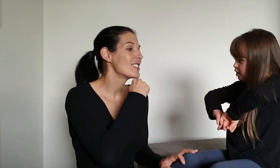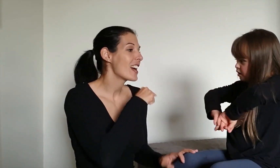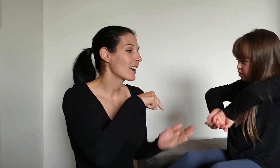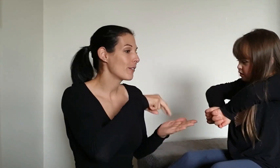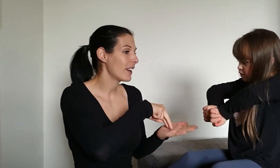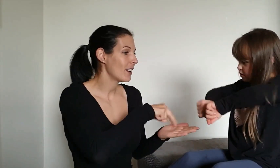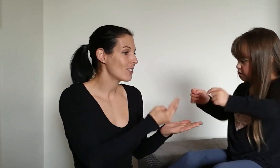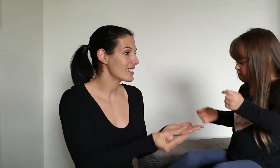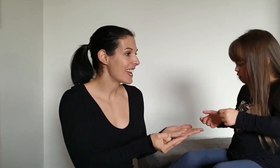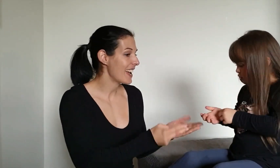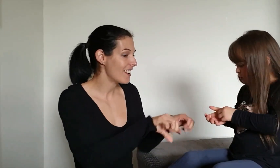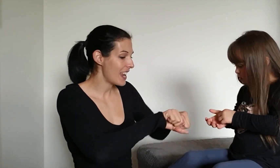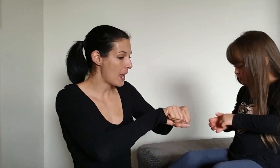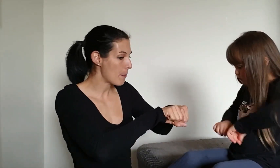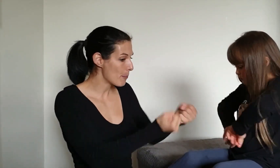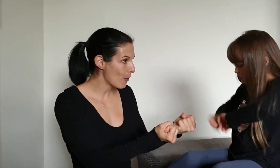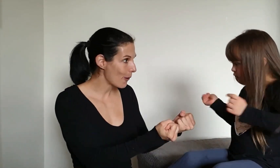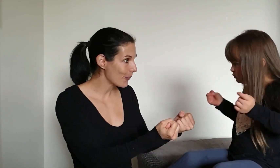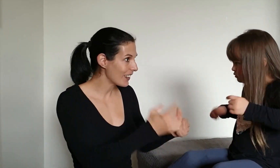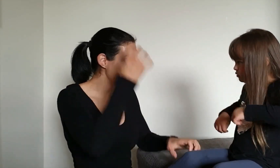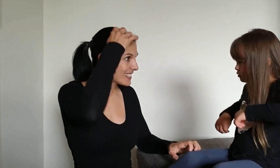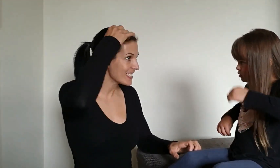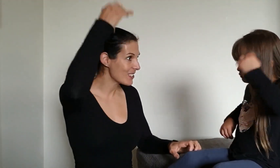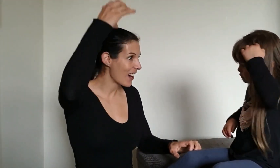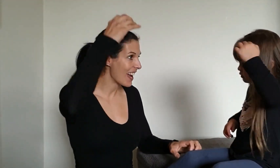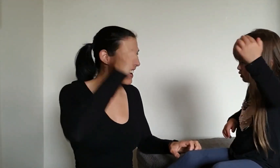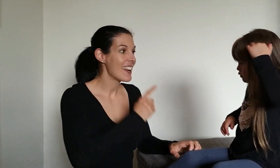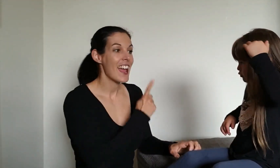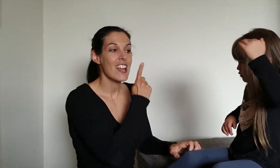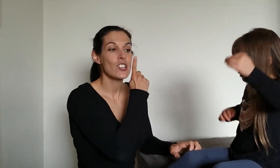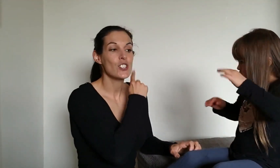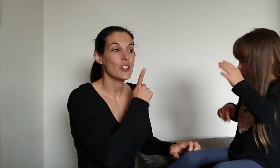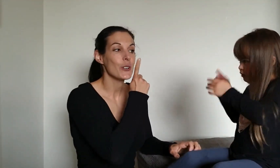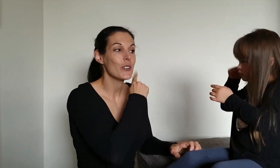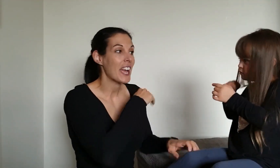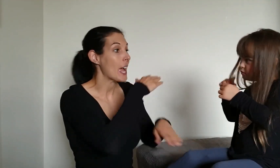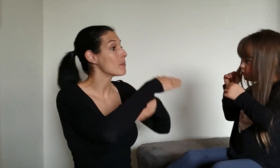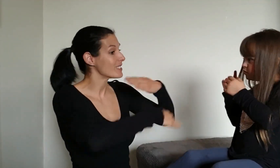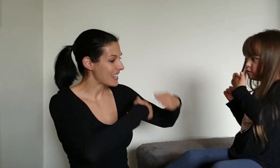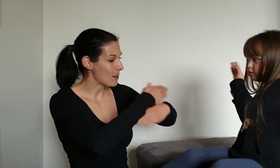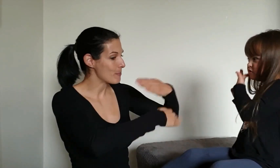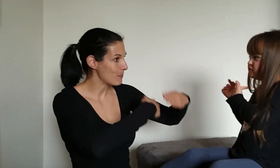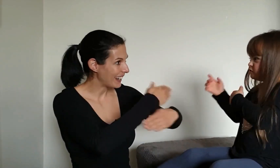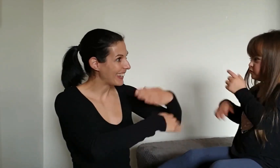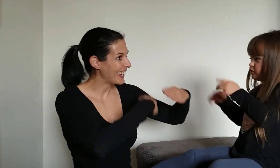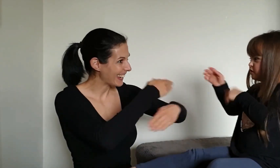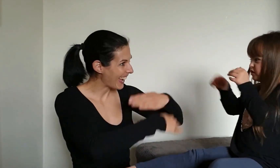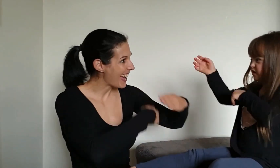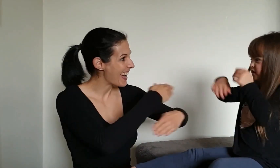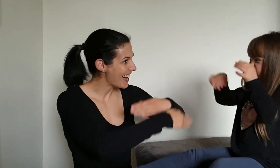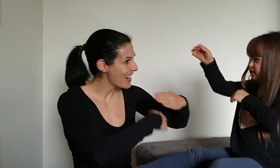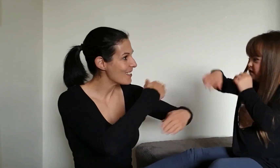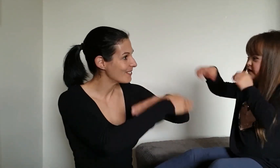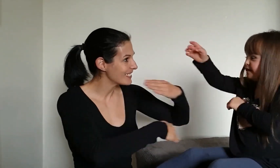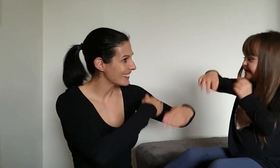Jack fell down and broke his crown, and Jill came tumbling